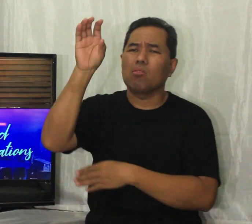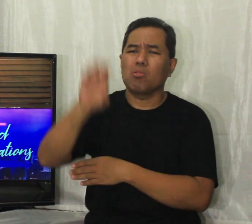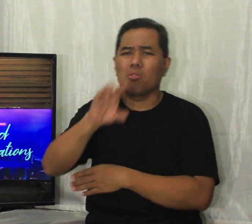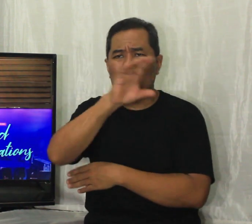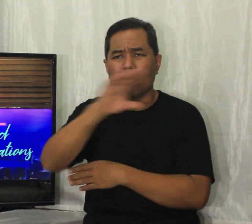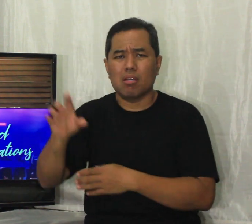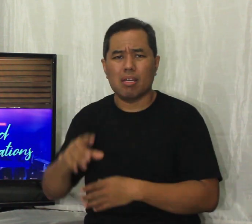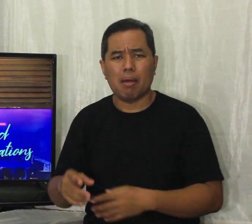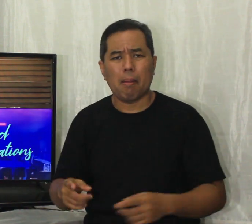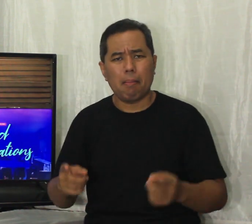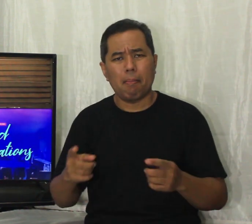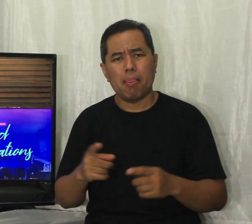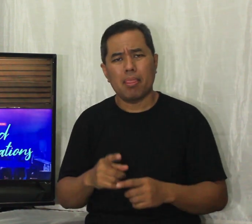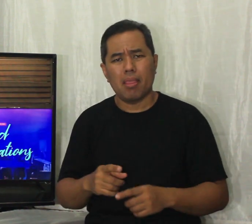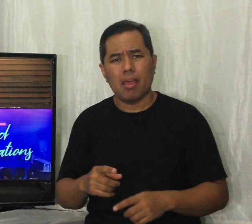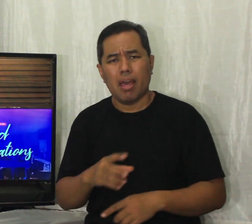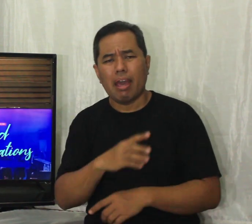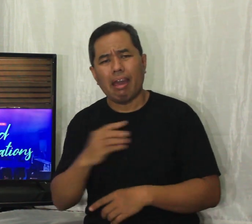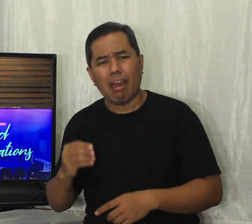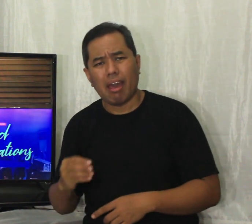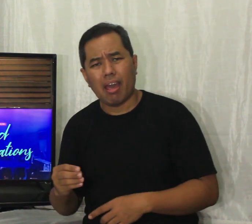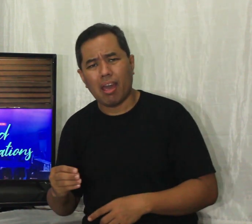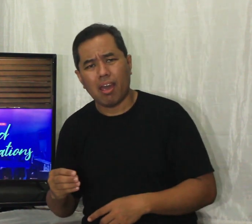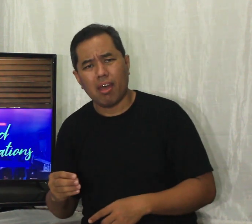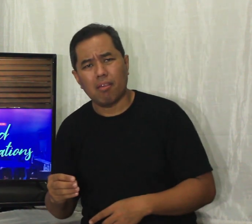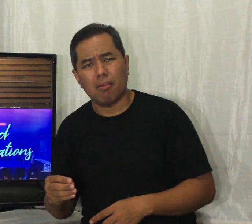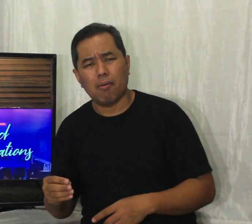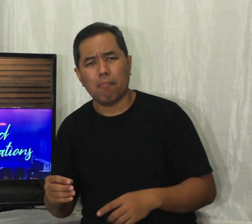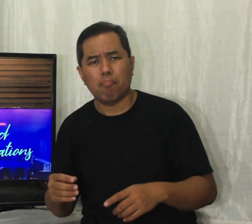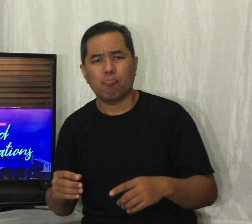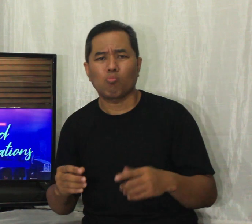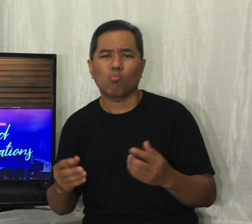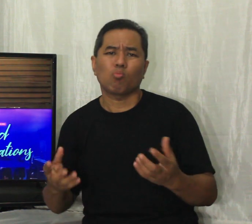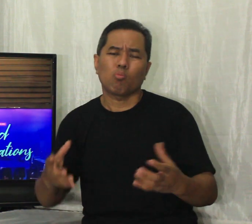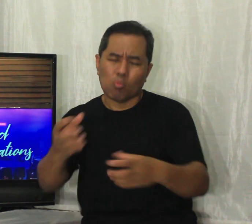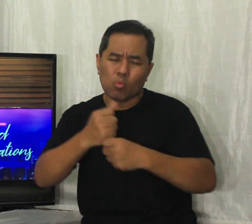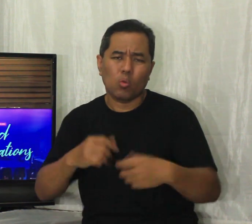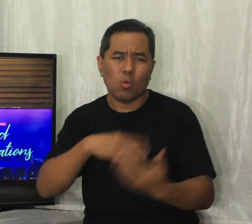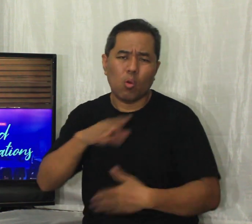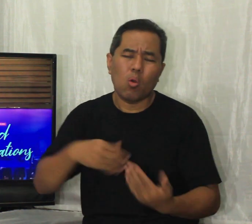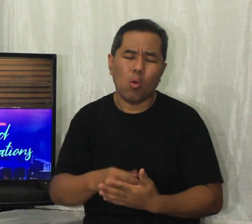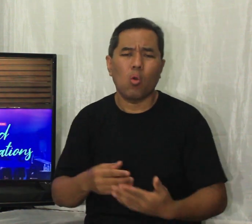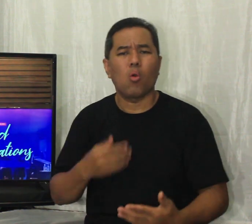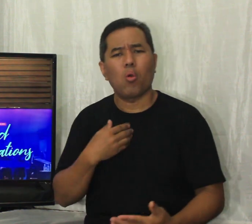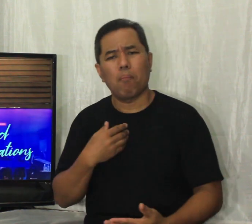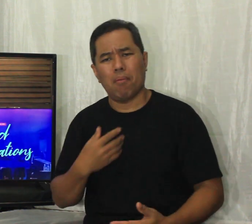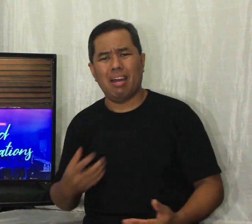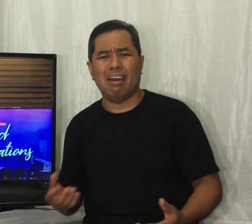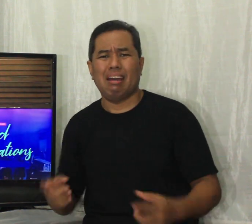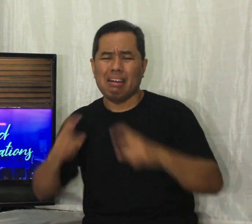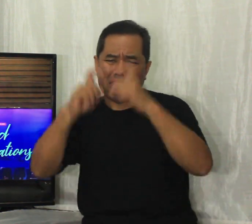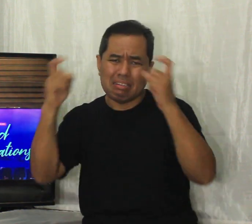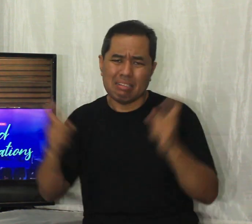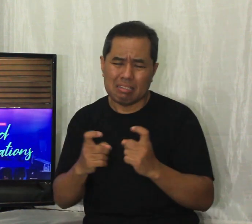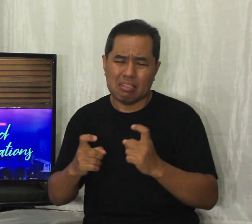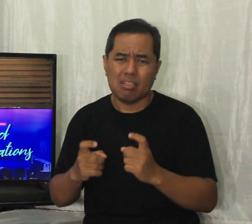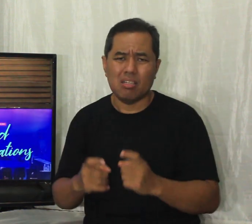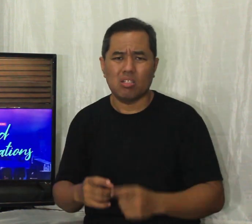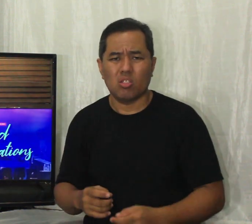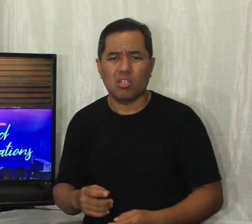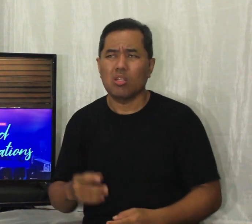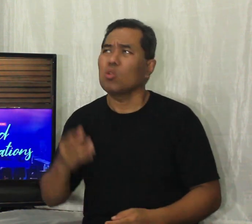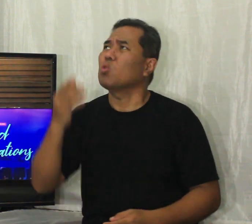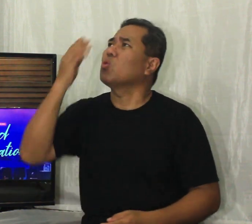Lord, out of your love and your grace, you took it upon yourself. You resurrected, never to die again.